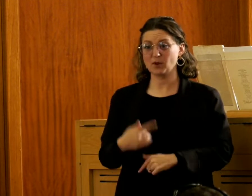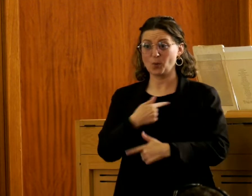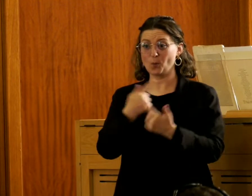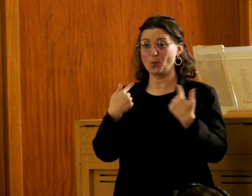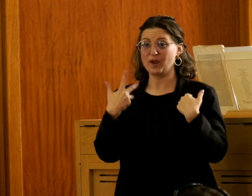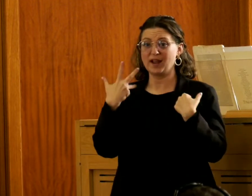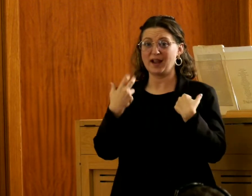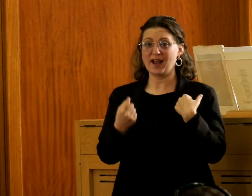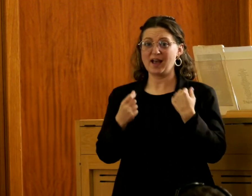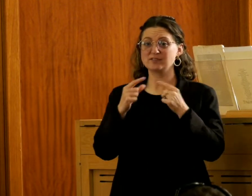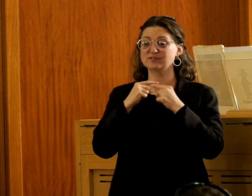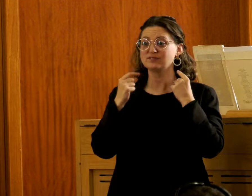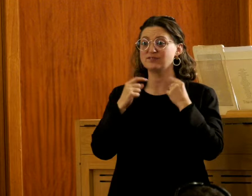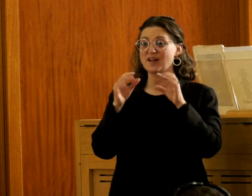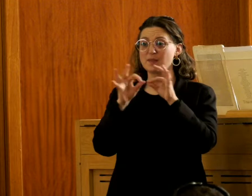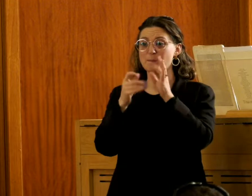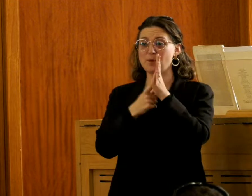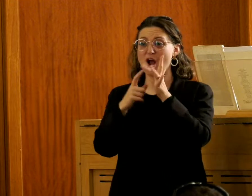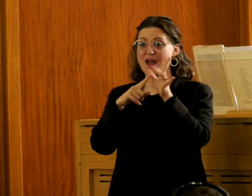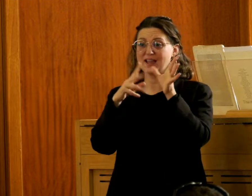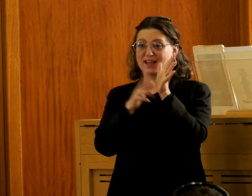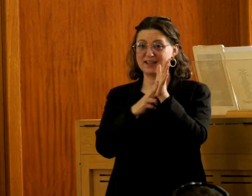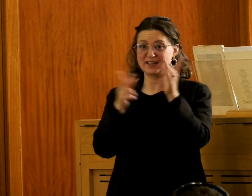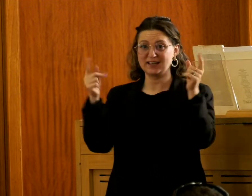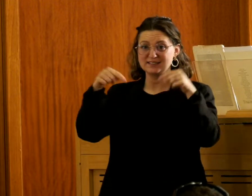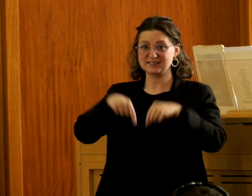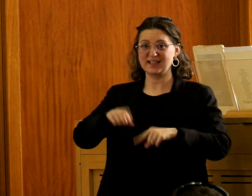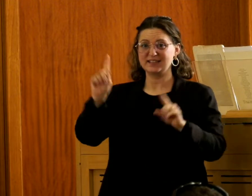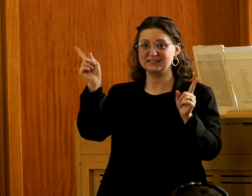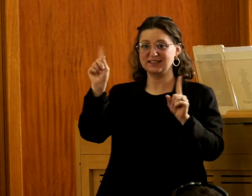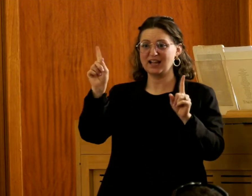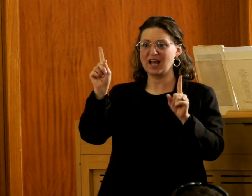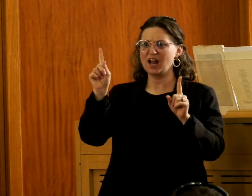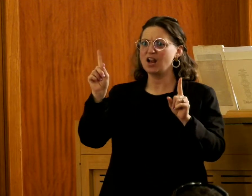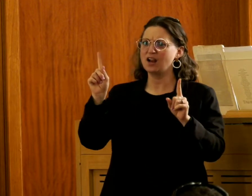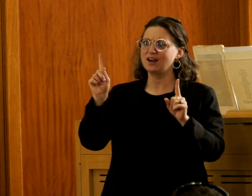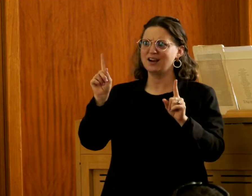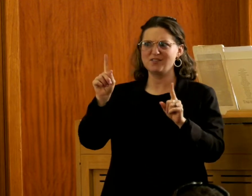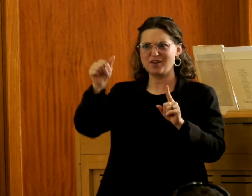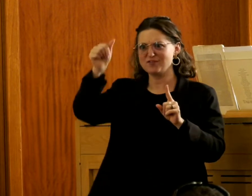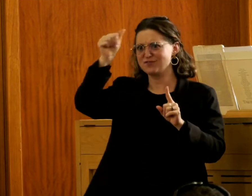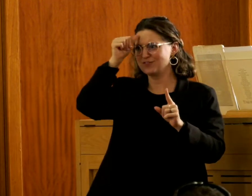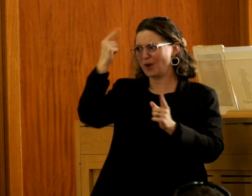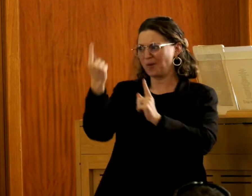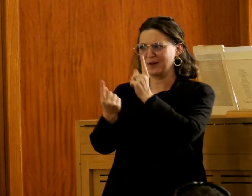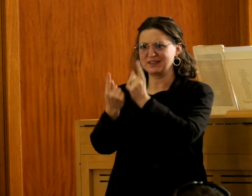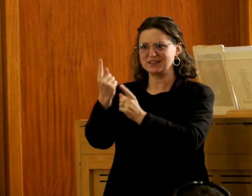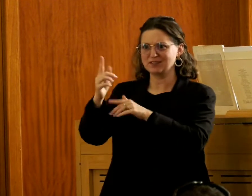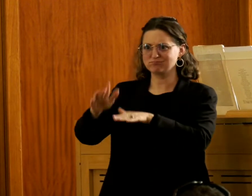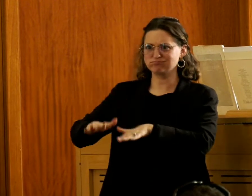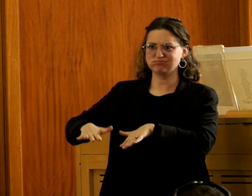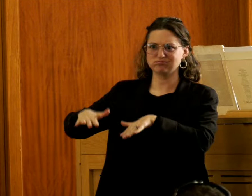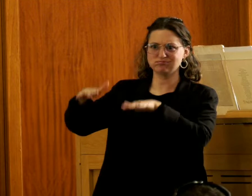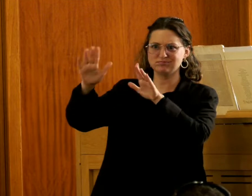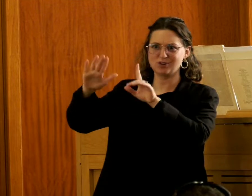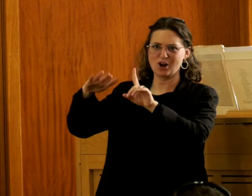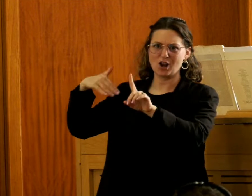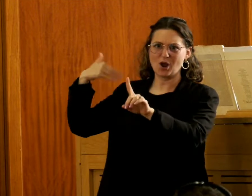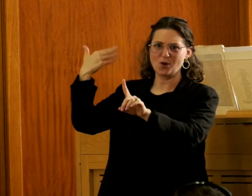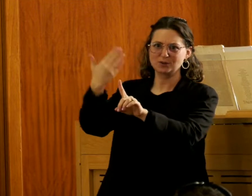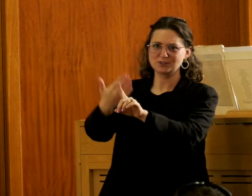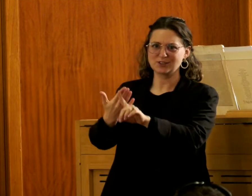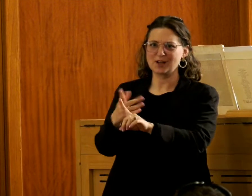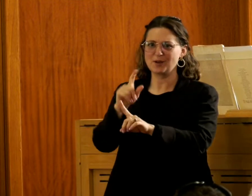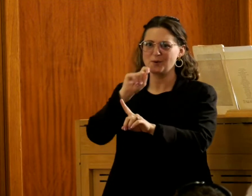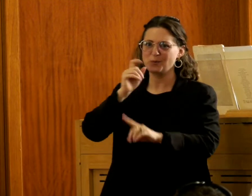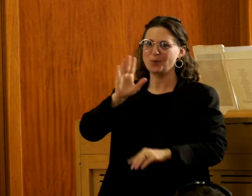Father Brian here with us today, who is a lifelong friend of Joan, and he's going to present